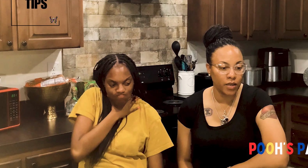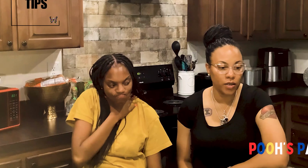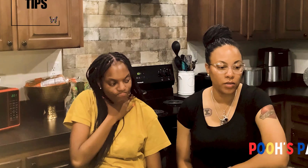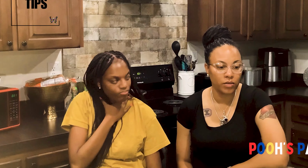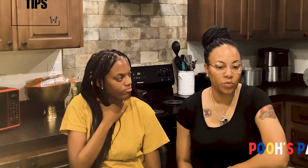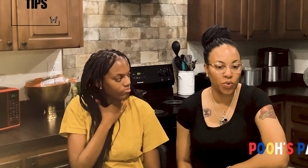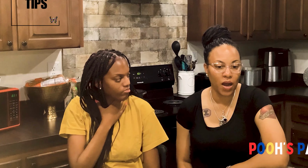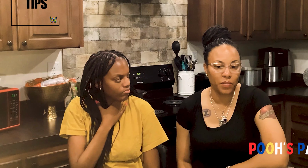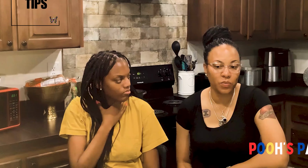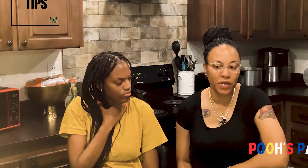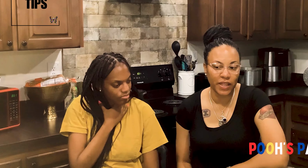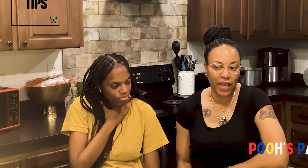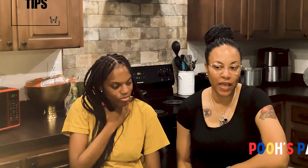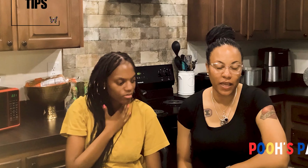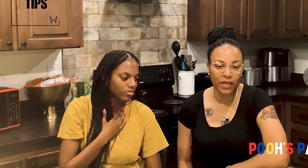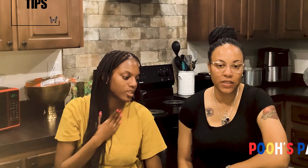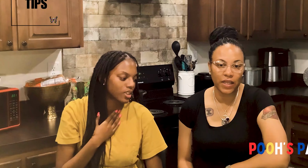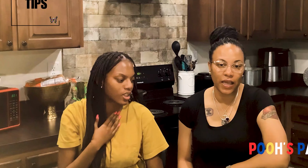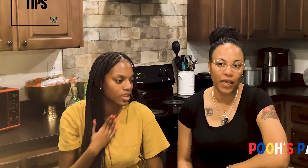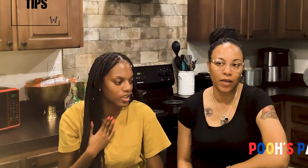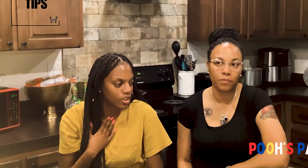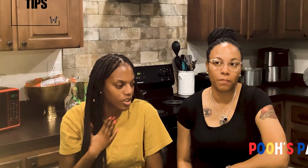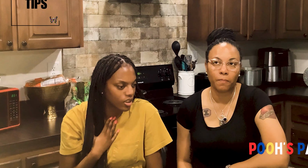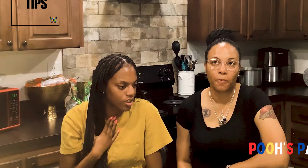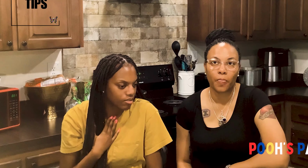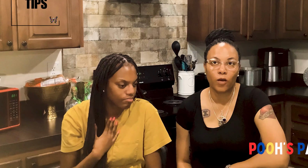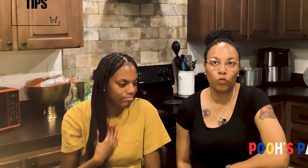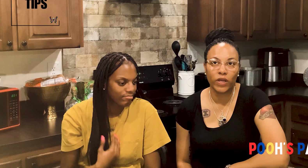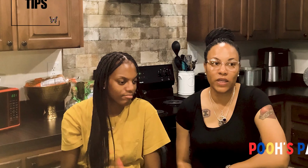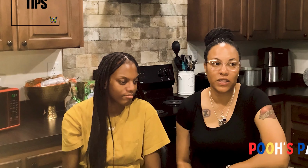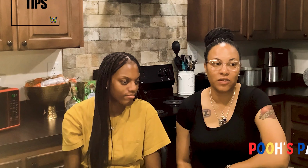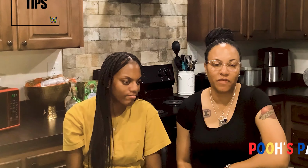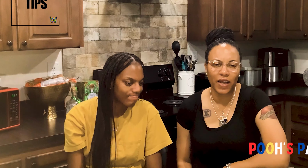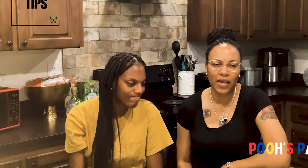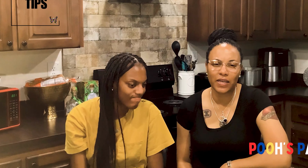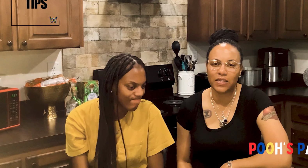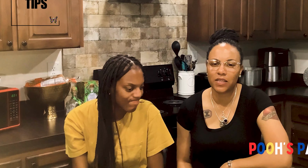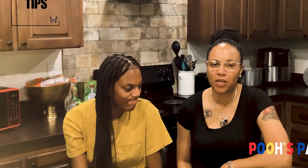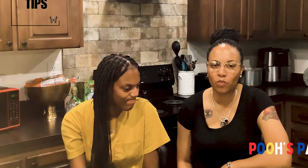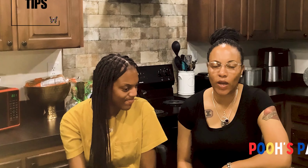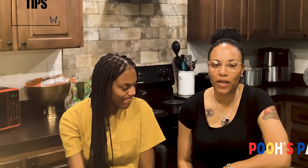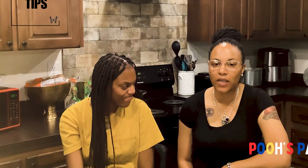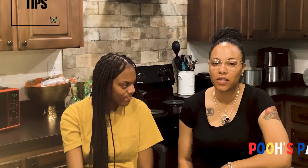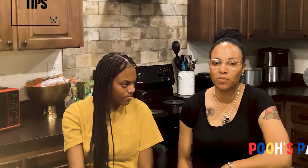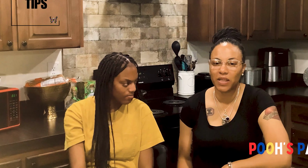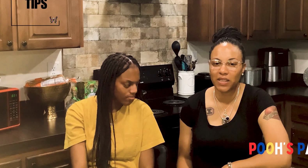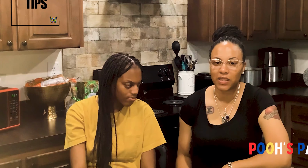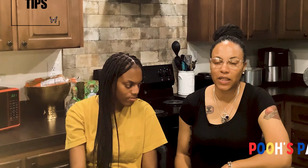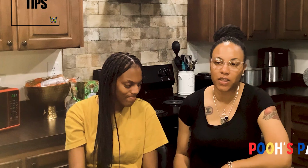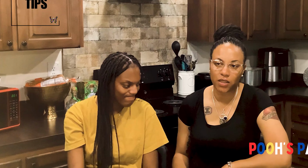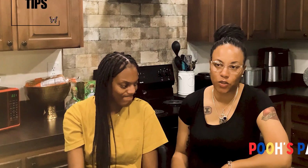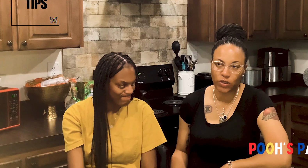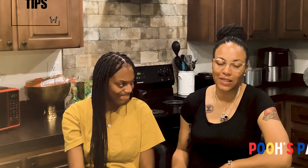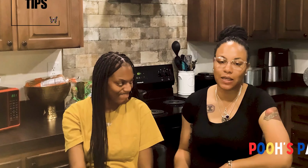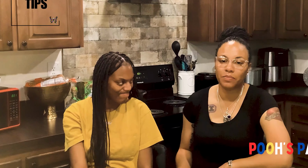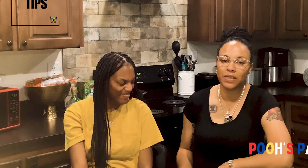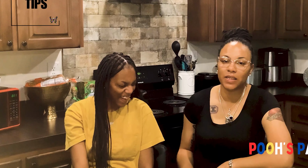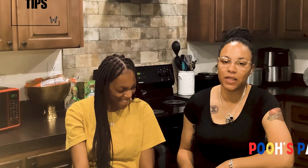The problem with that is that we need to find some way to get some legislation or something